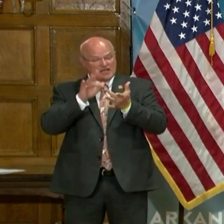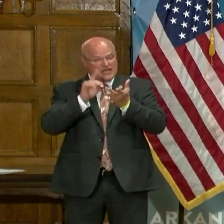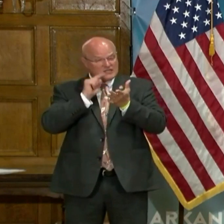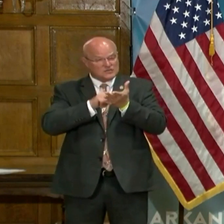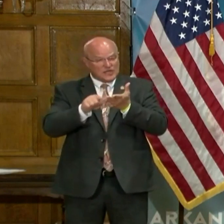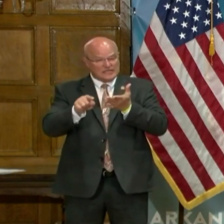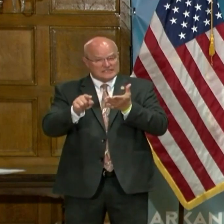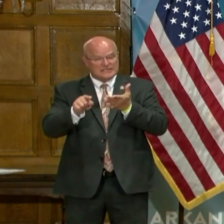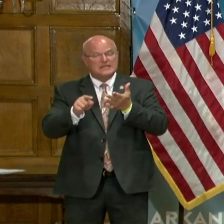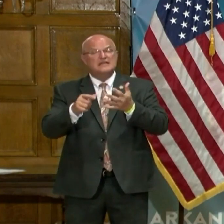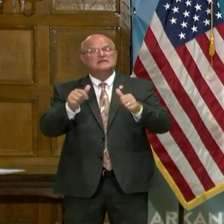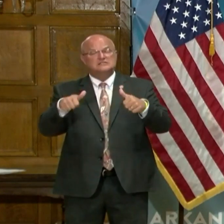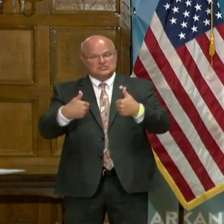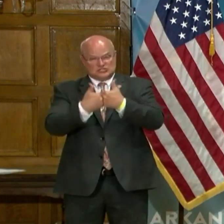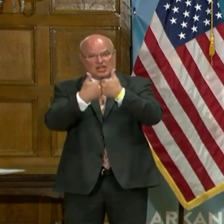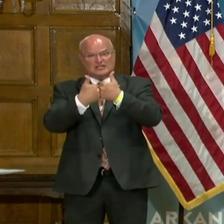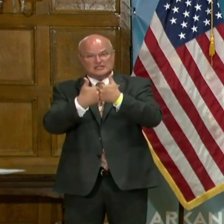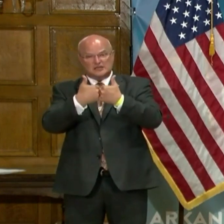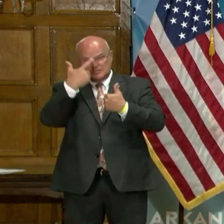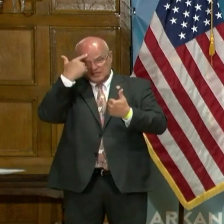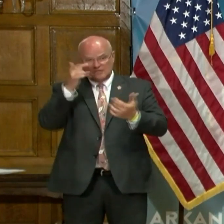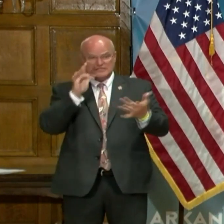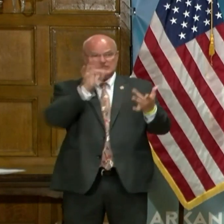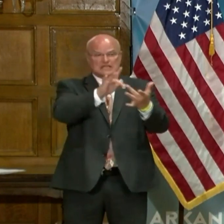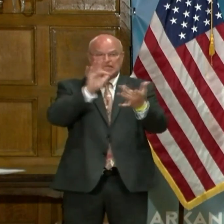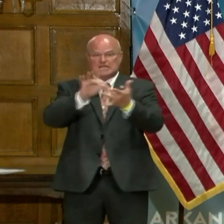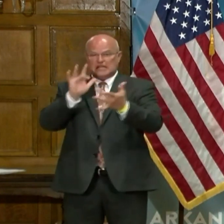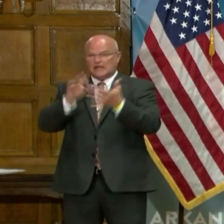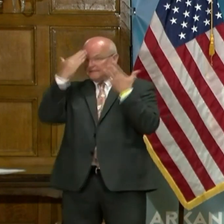not know who they were in contact with. So